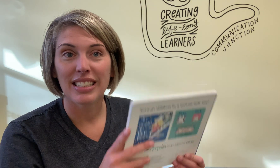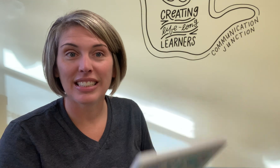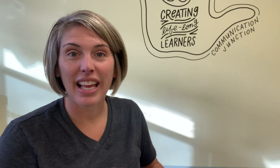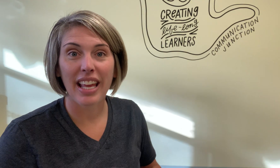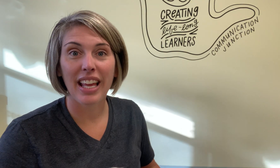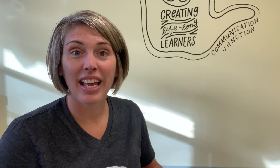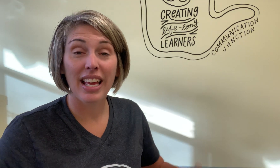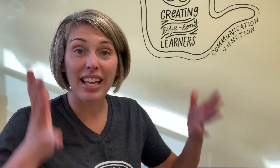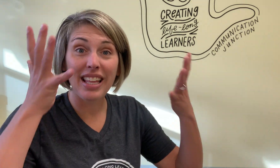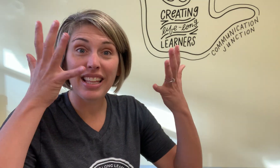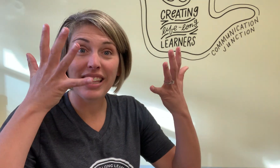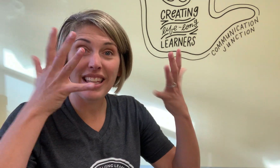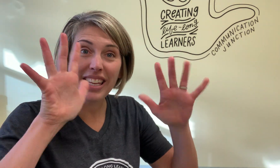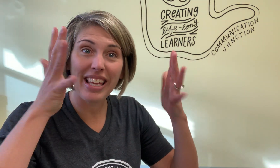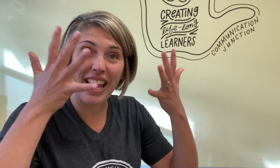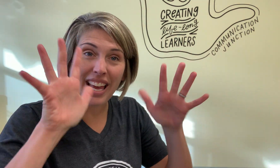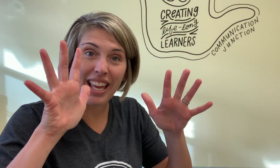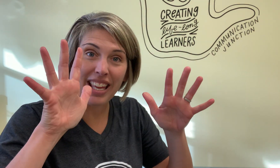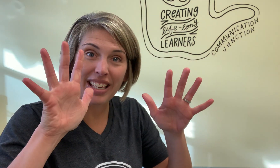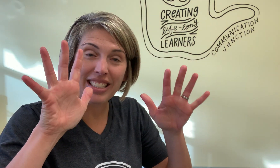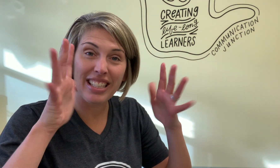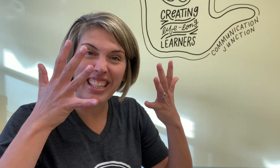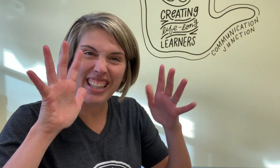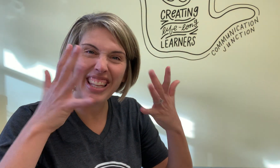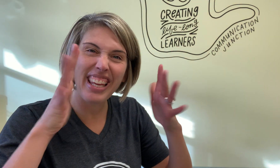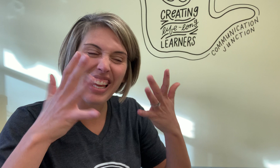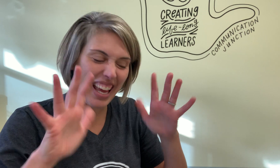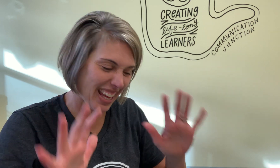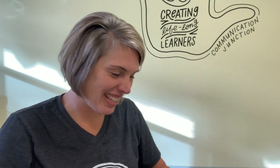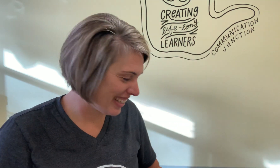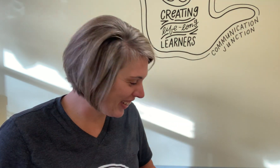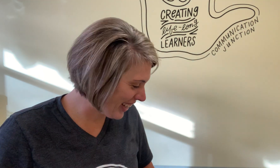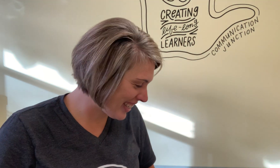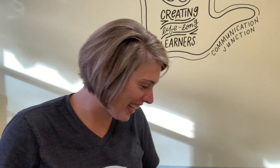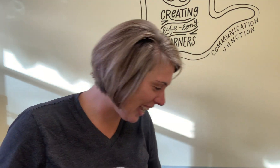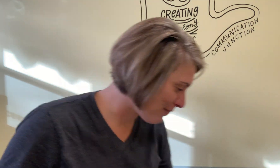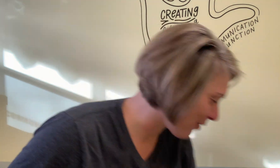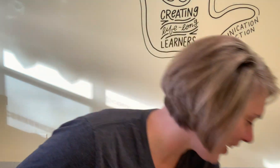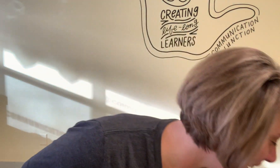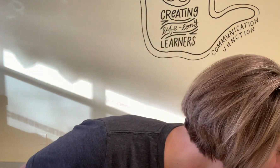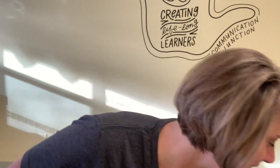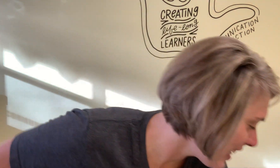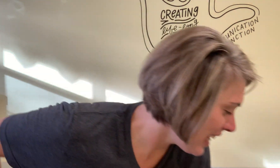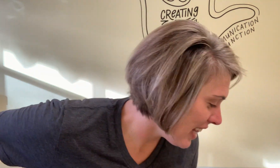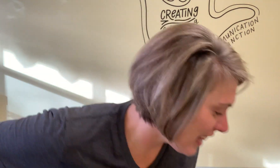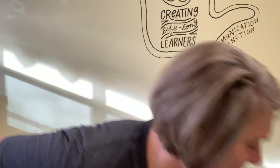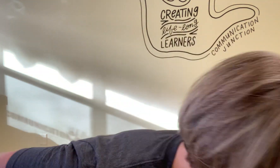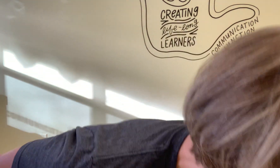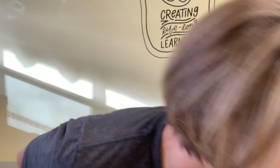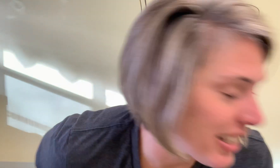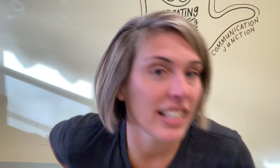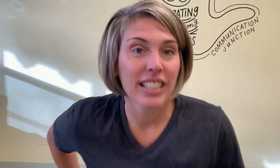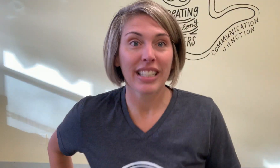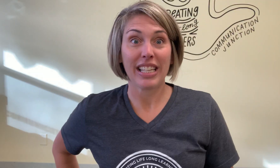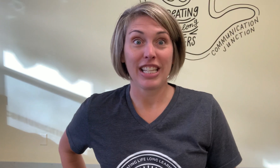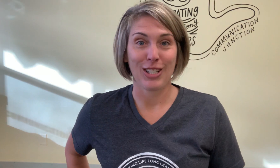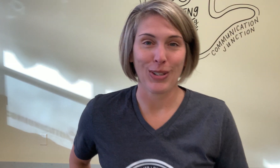Say, the end. The end. Good job, friends. That is a good